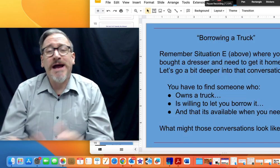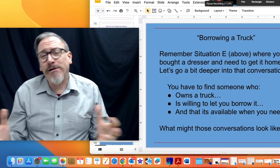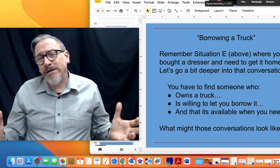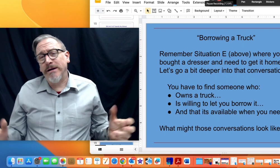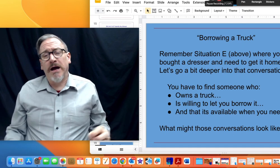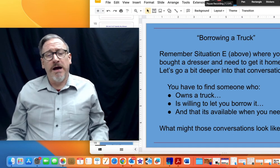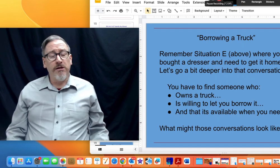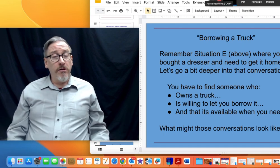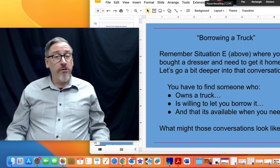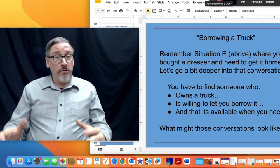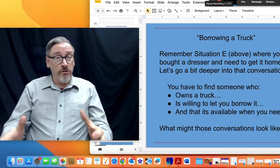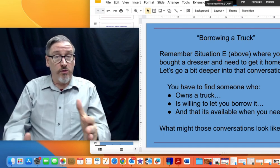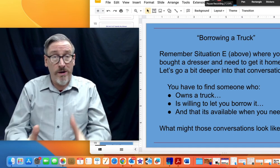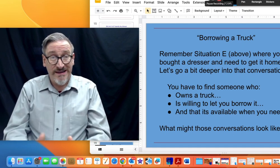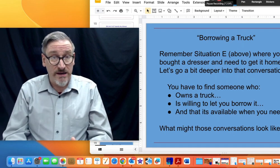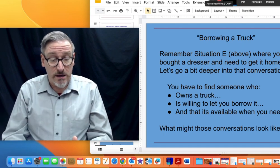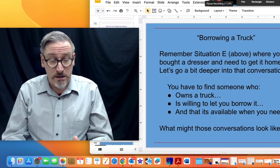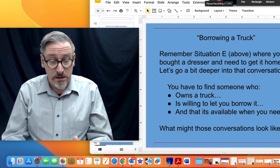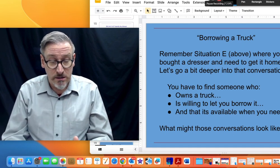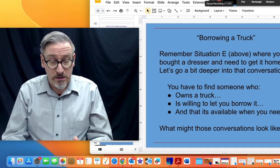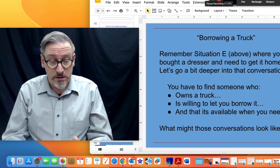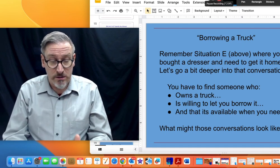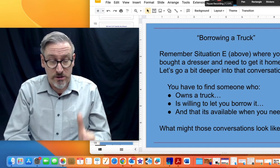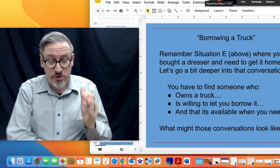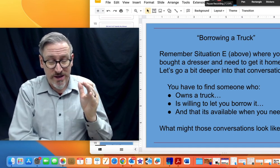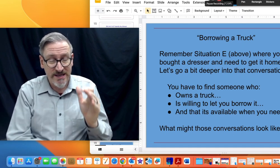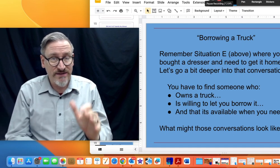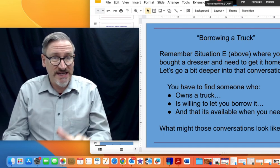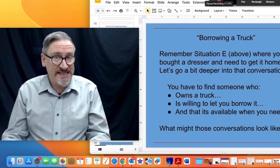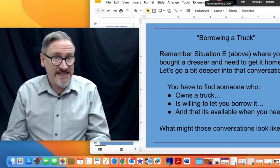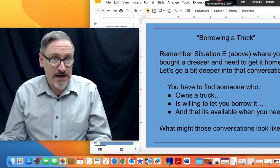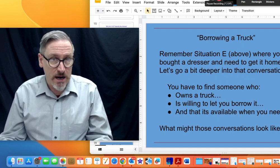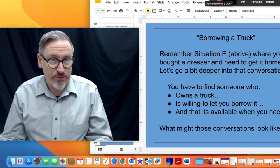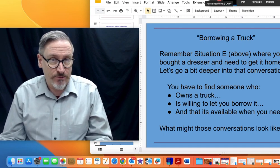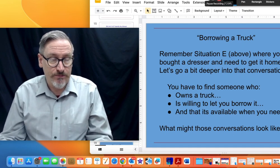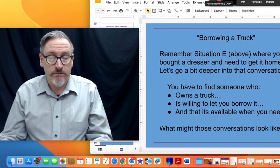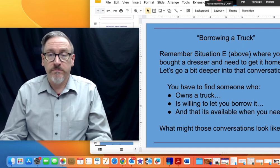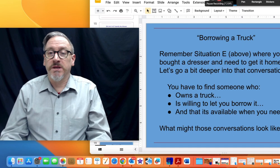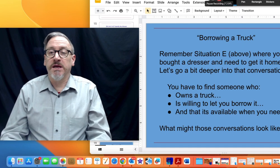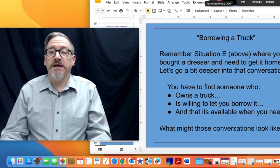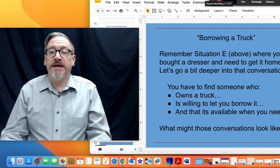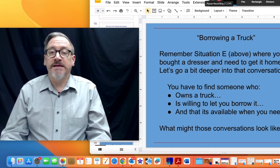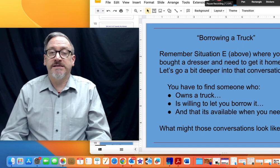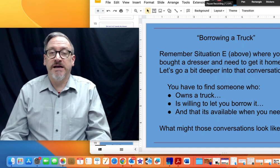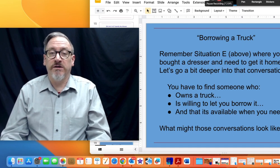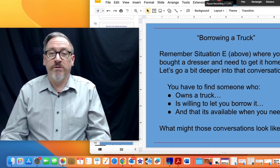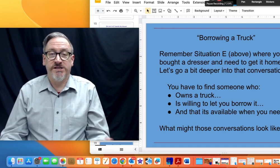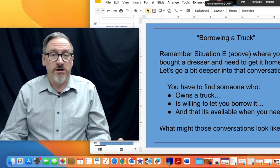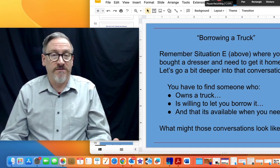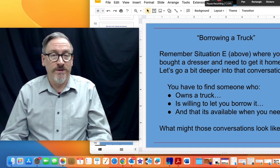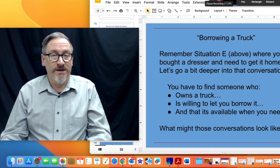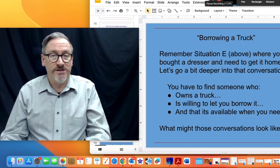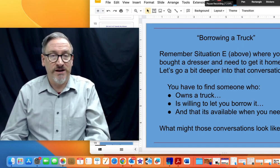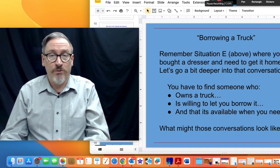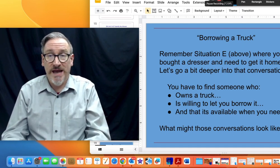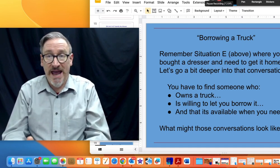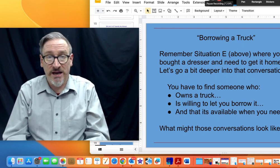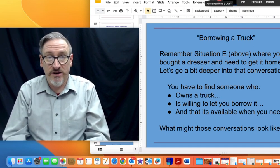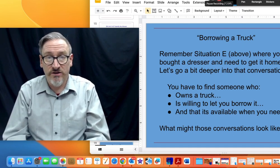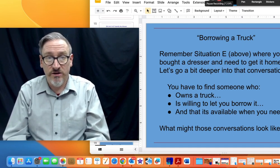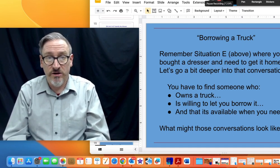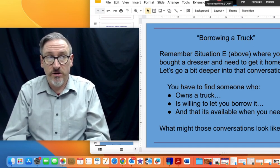So now, the way the DVD is set up is that we start off doing other stuff.